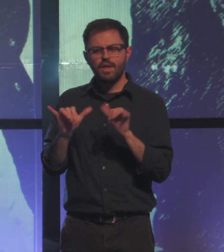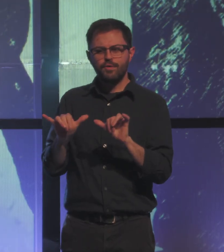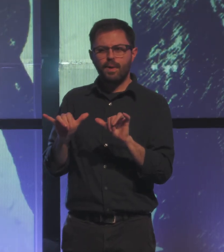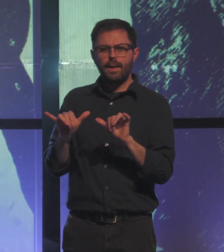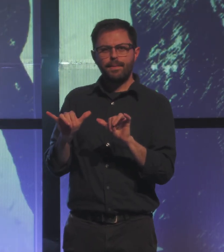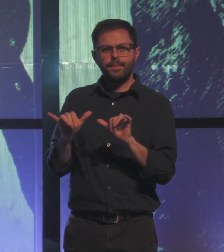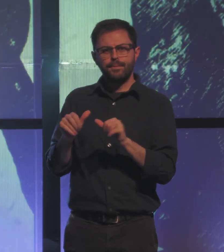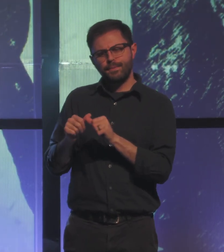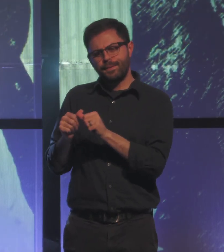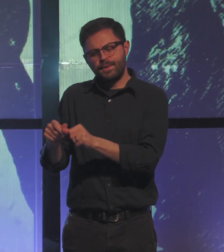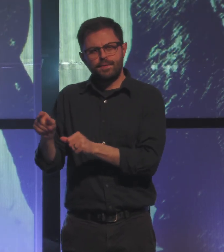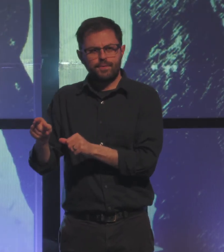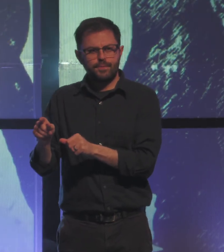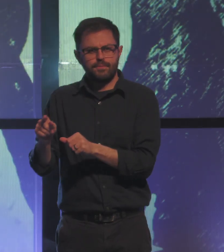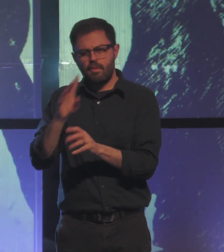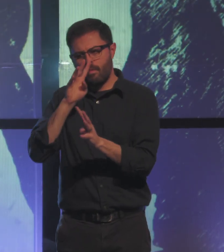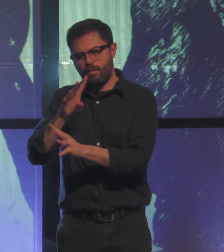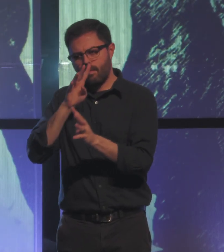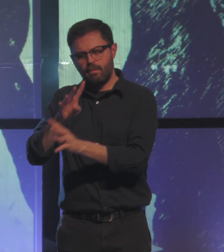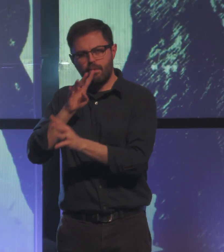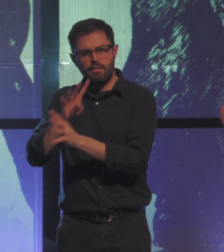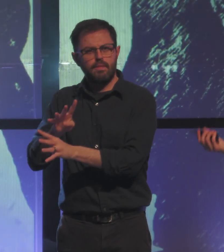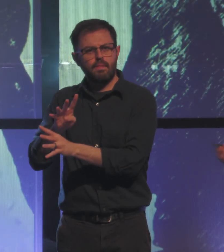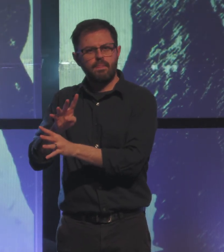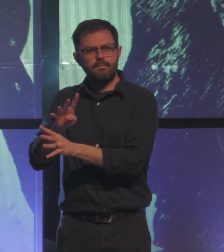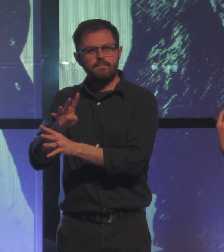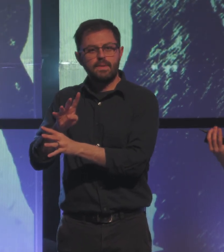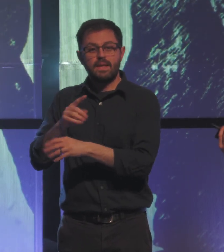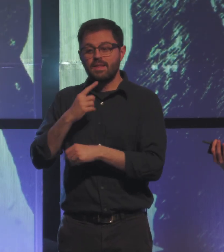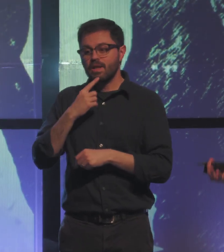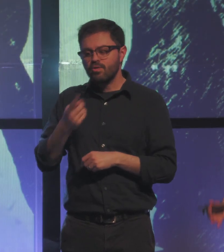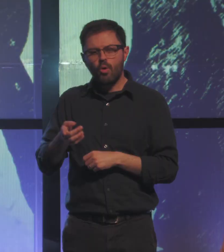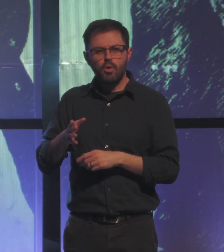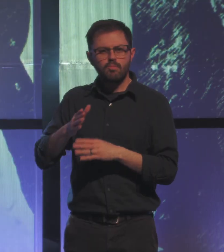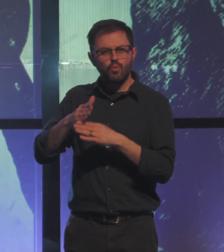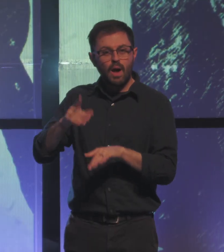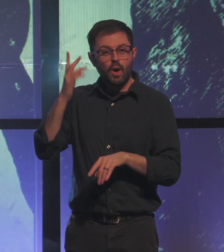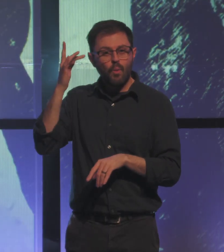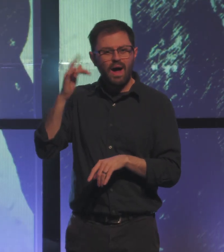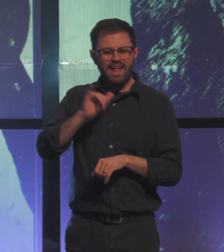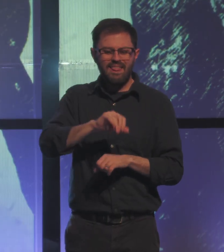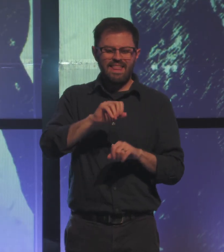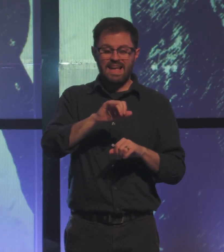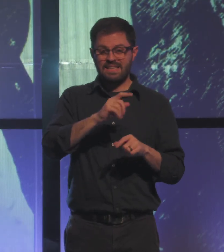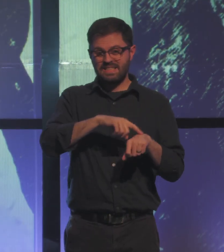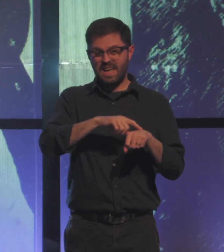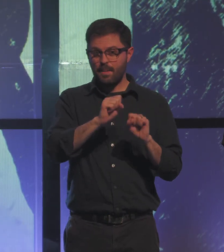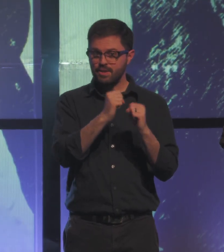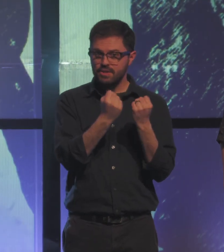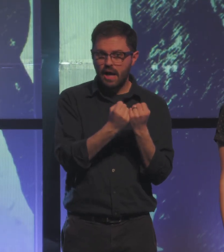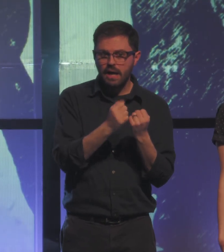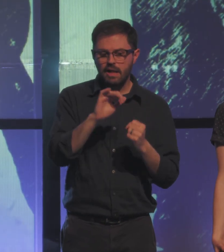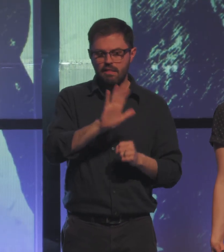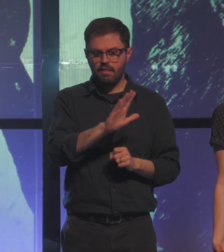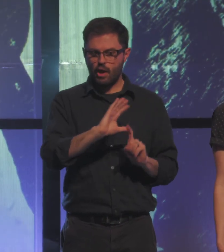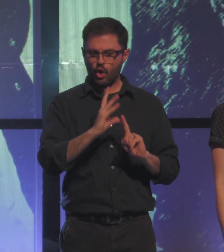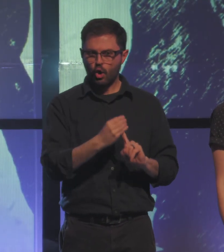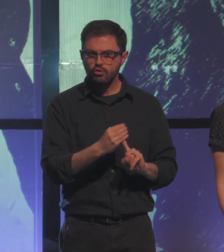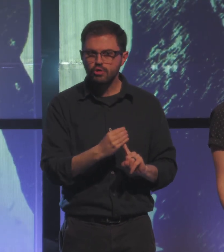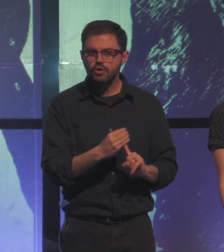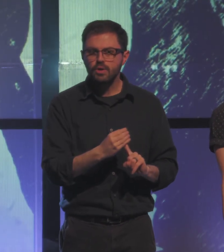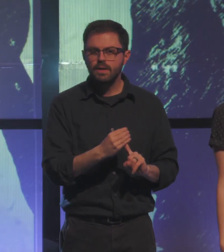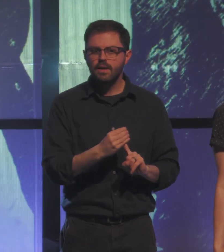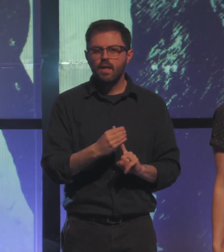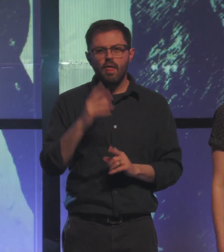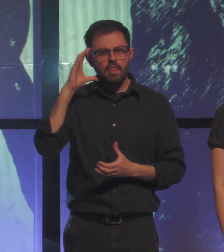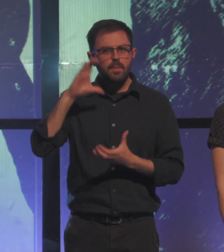invisibility. They had told him to stay quiet because also in society at that time, they really believed that blindness was a punishment